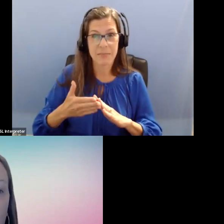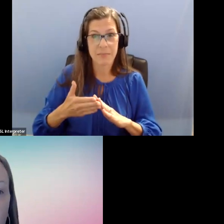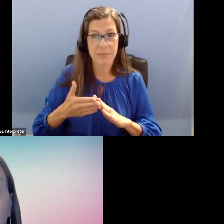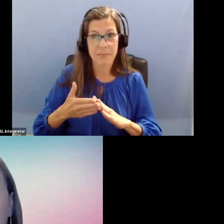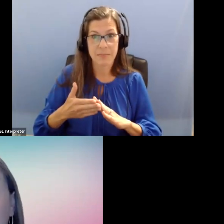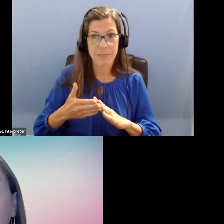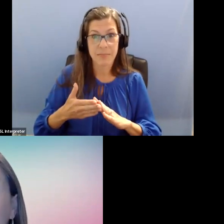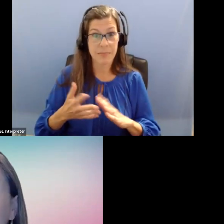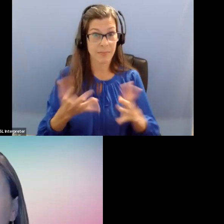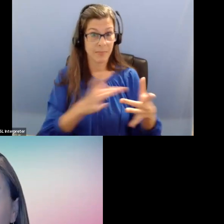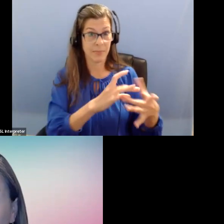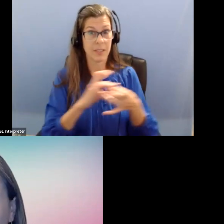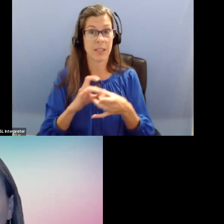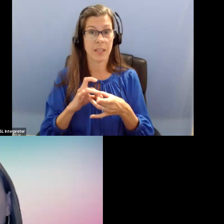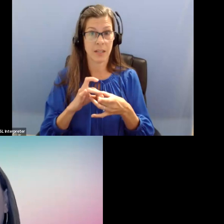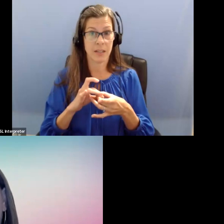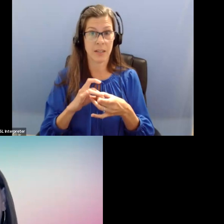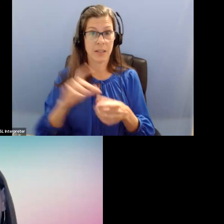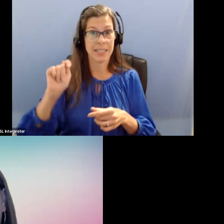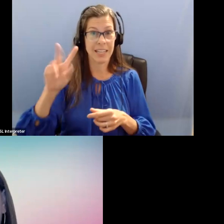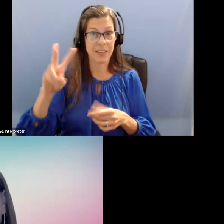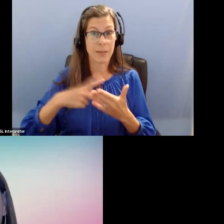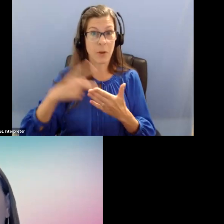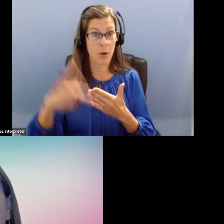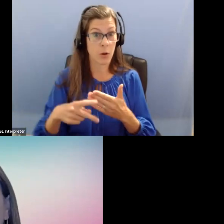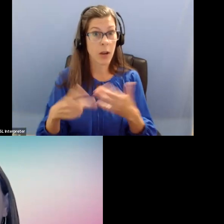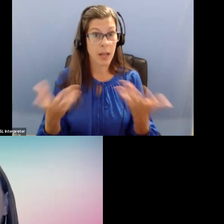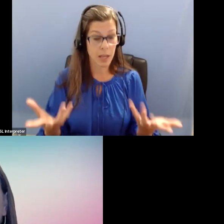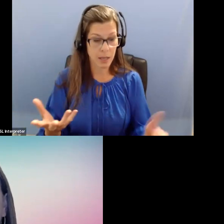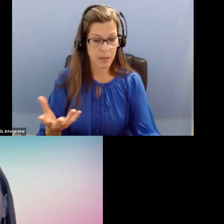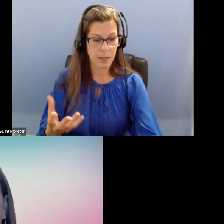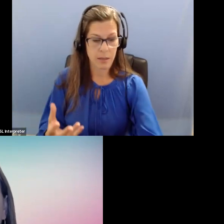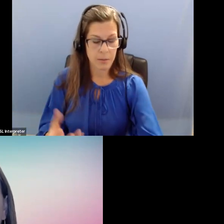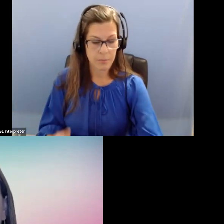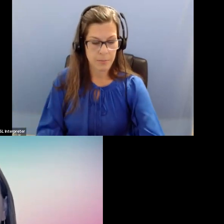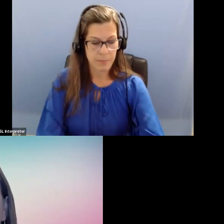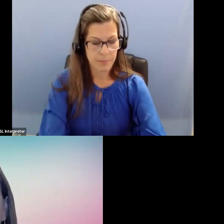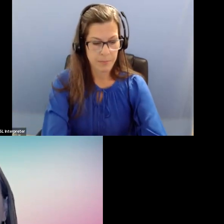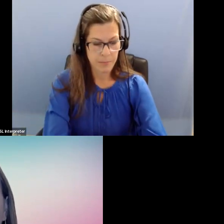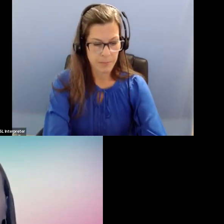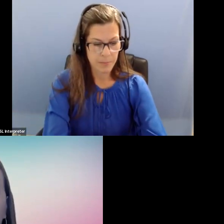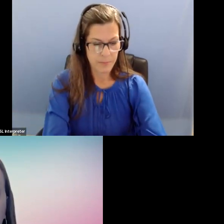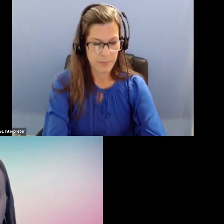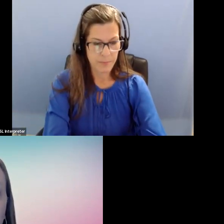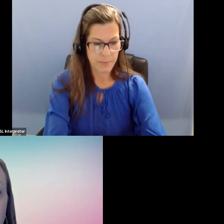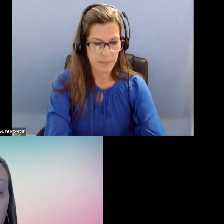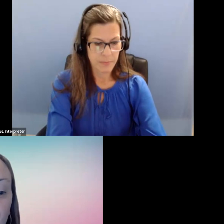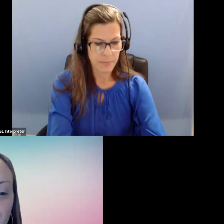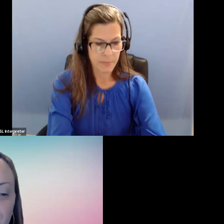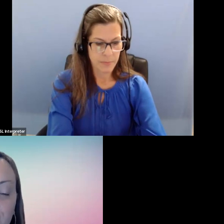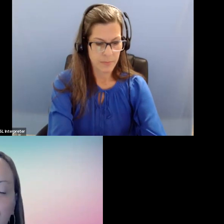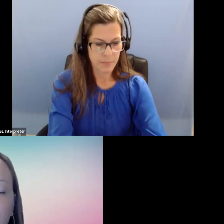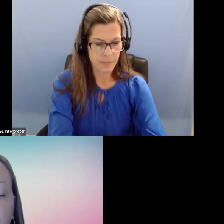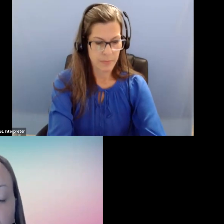As far as TV shows, I will, when you said this, it's always your mind goes blank, but I